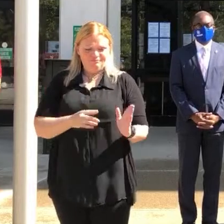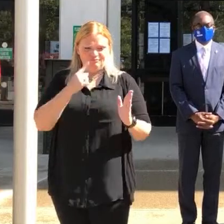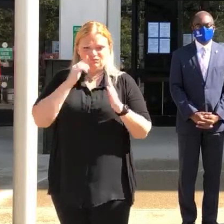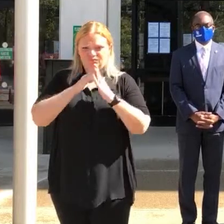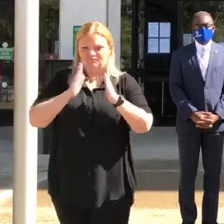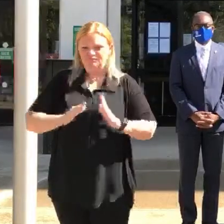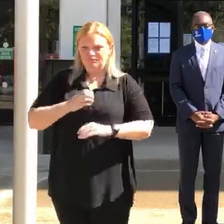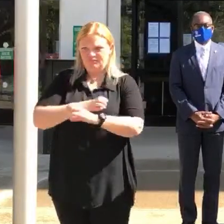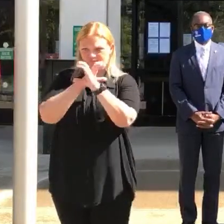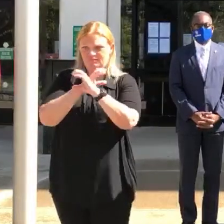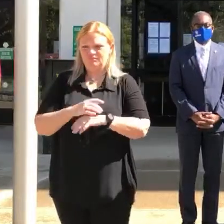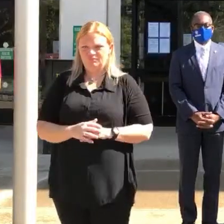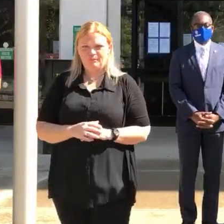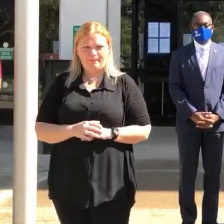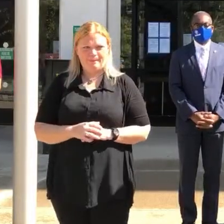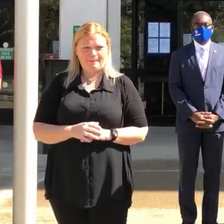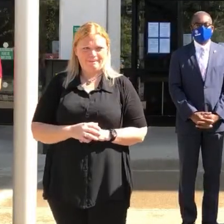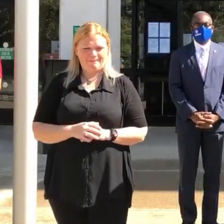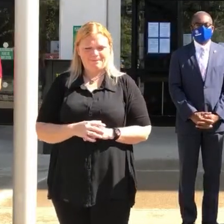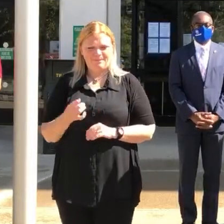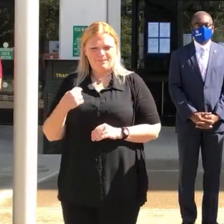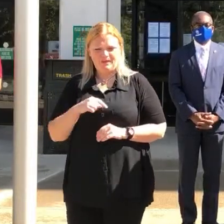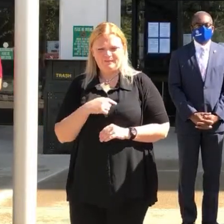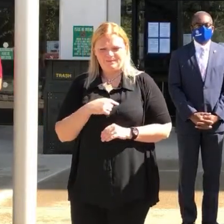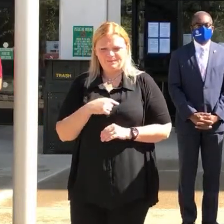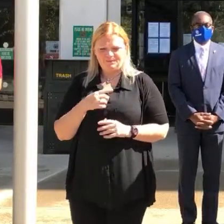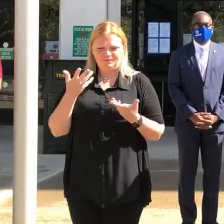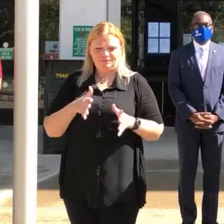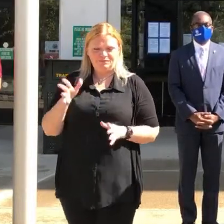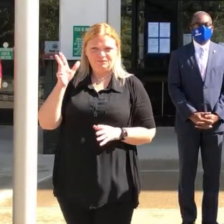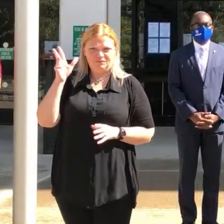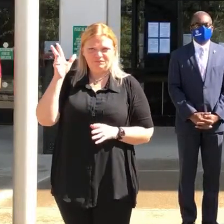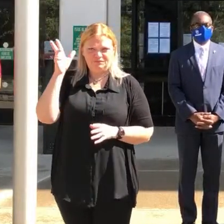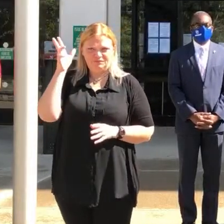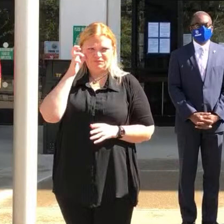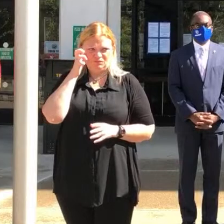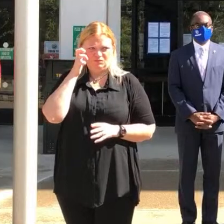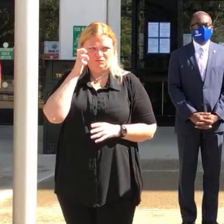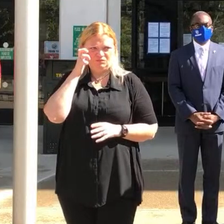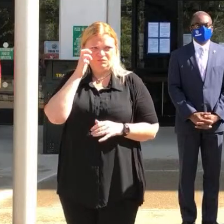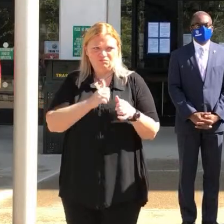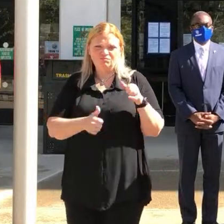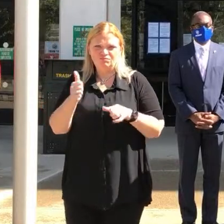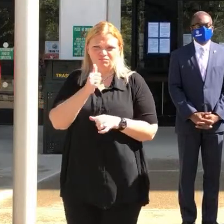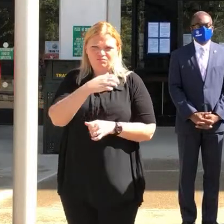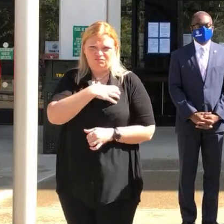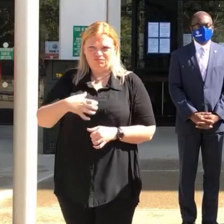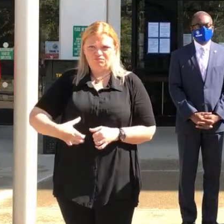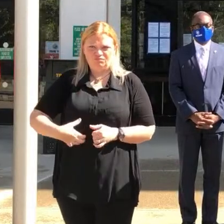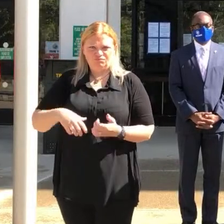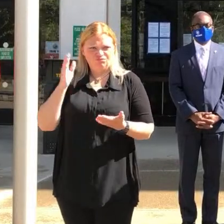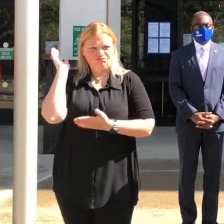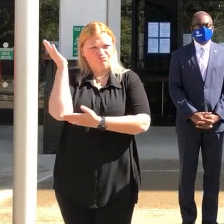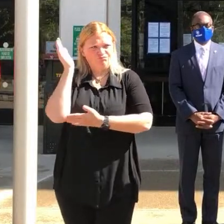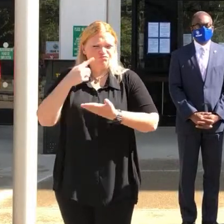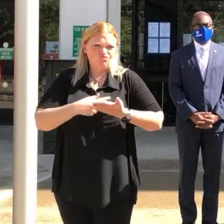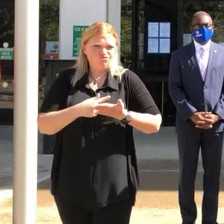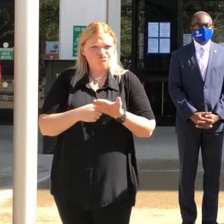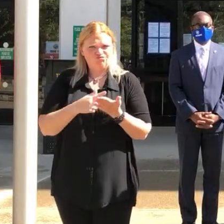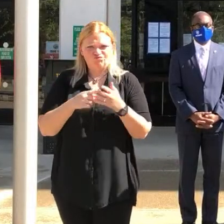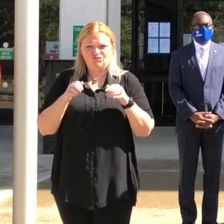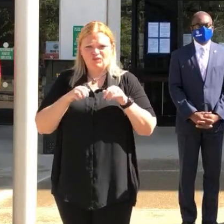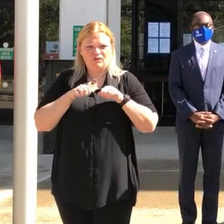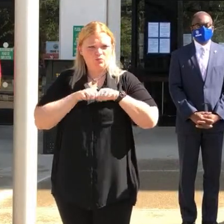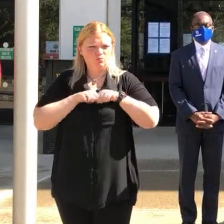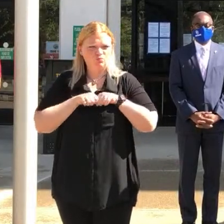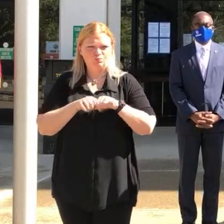housing crisis. We heard County Executive Poloncarz and Mayor Brown speak of a widespread